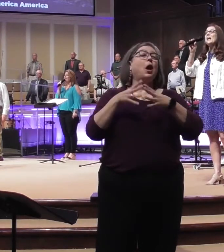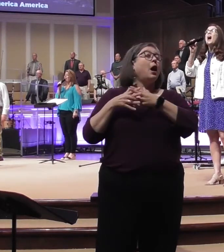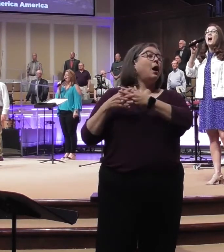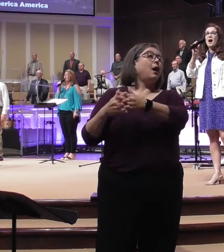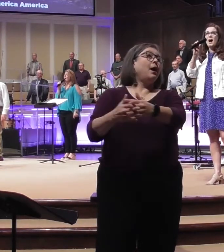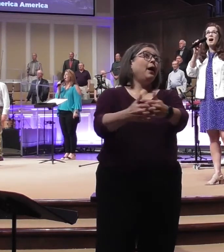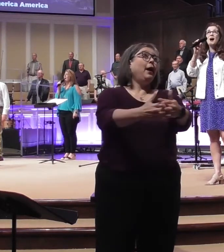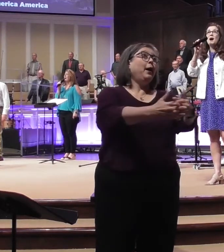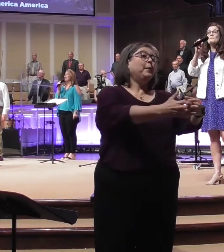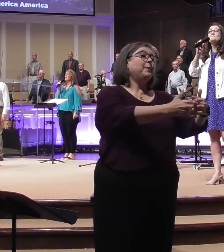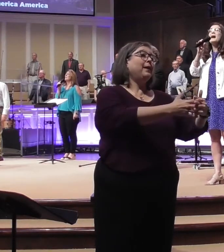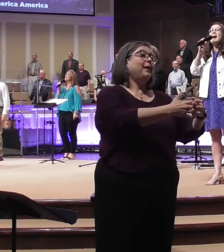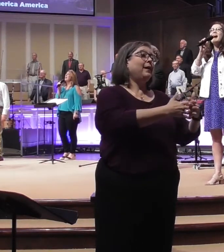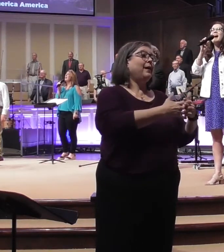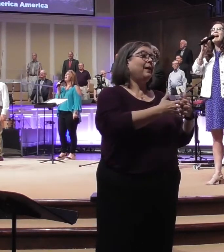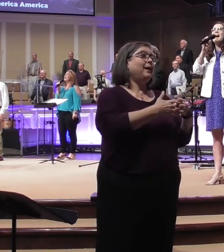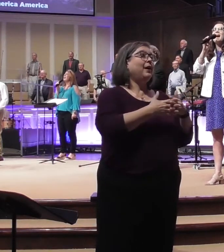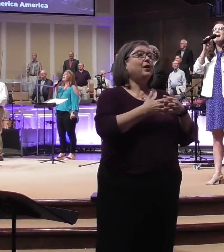tears.